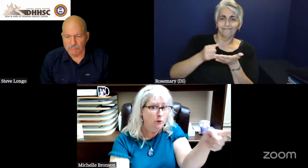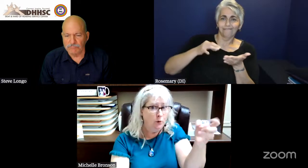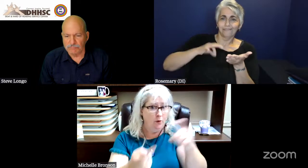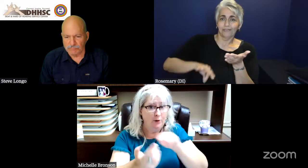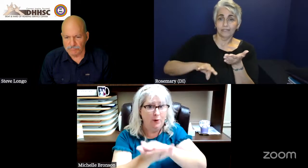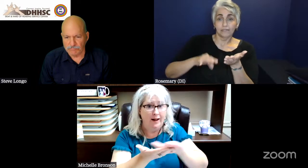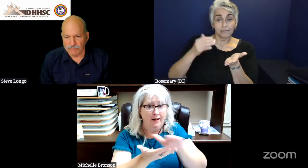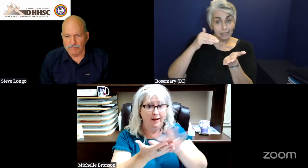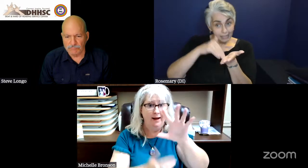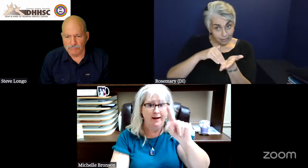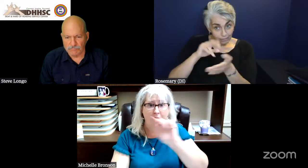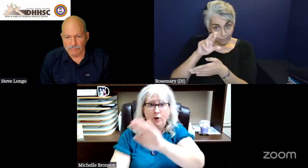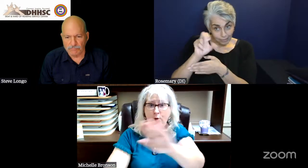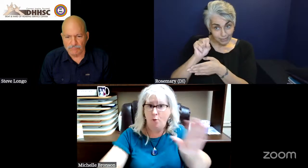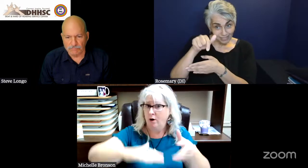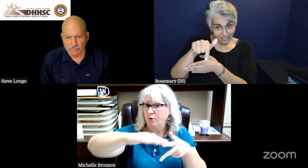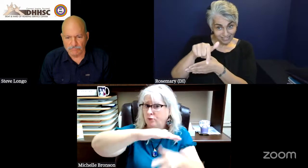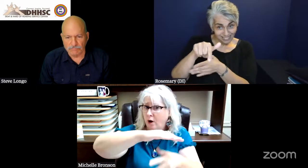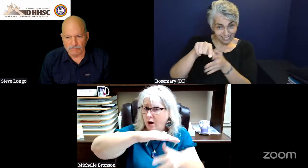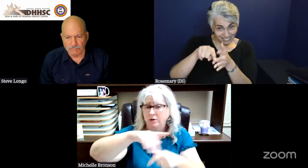made the total amount over